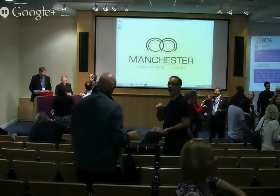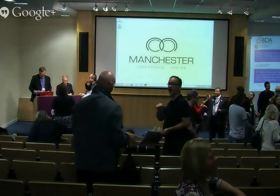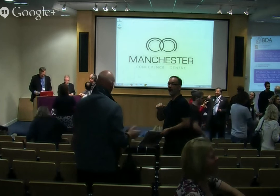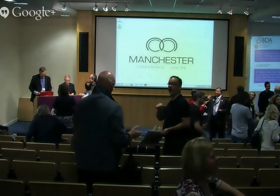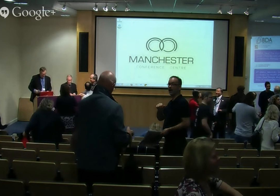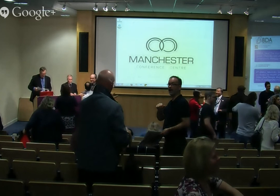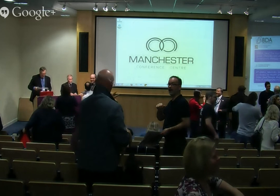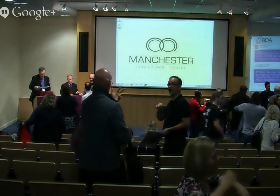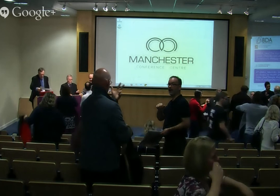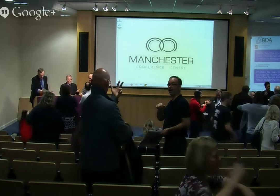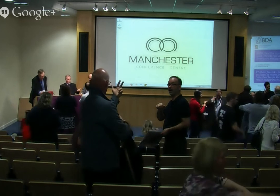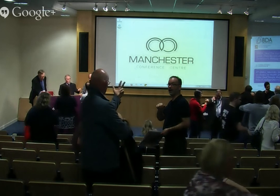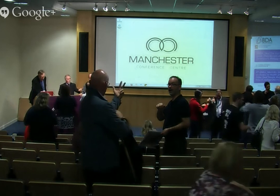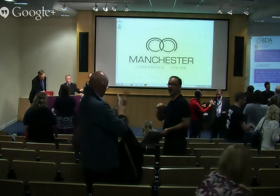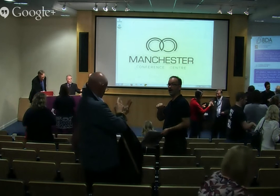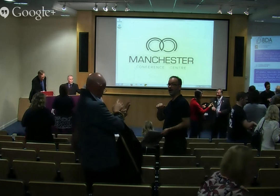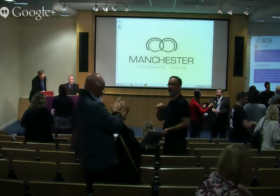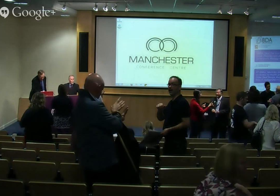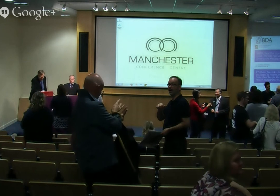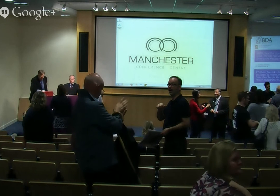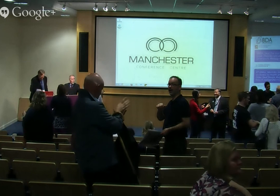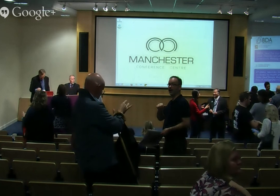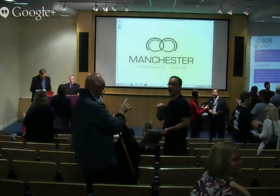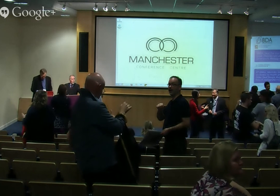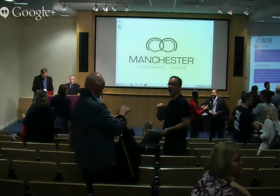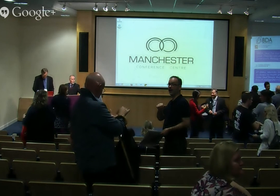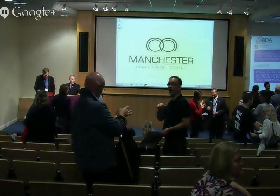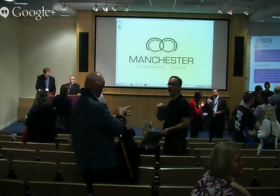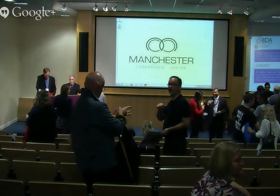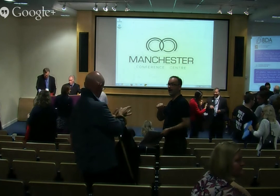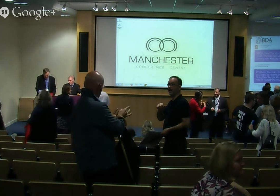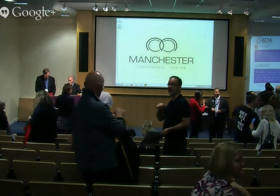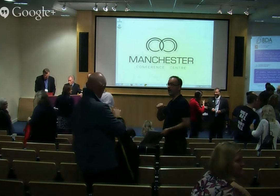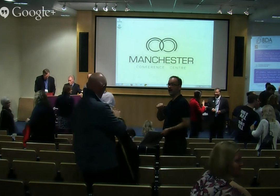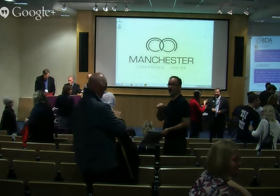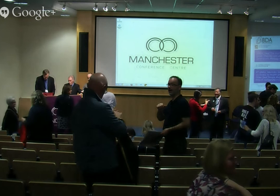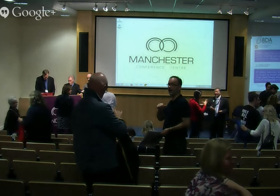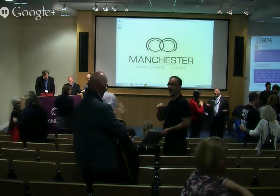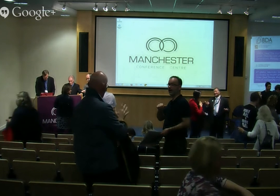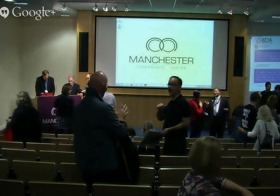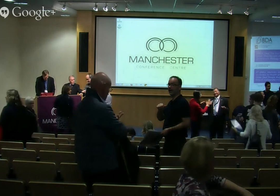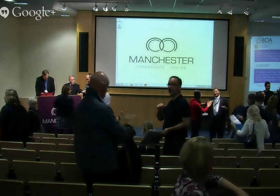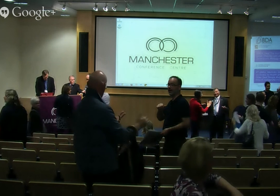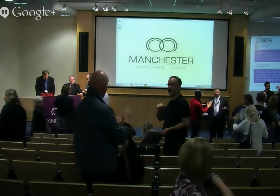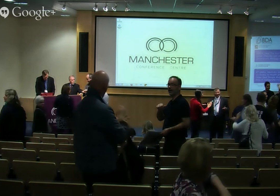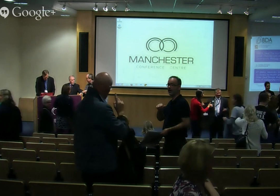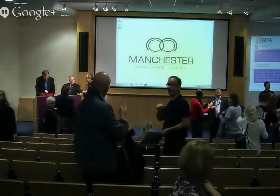I prefer doing this than the stuff. I prefer working.